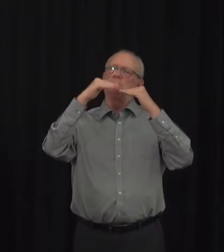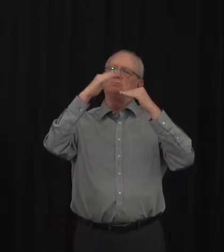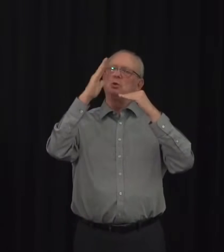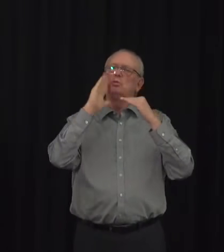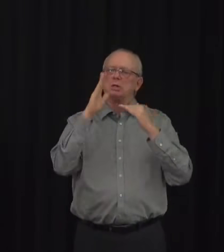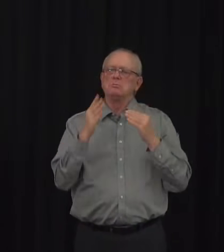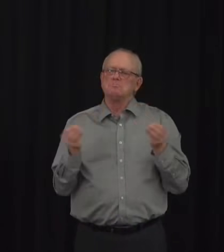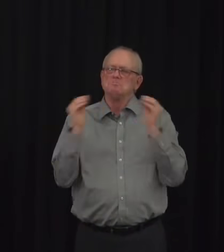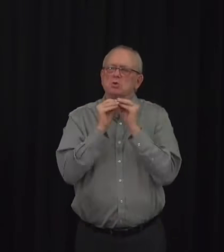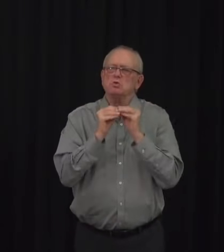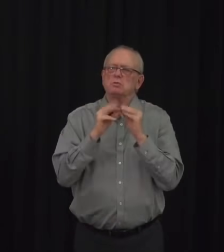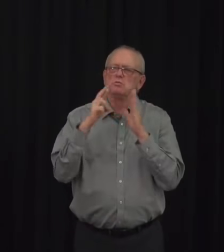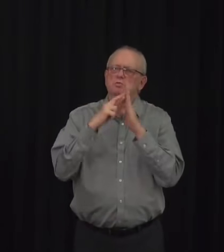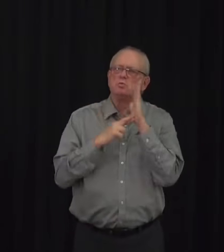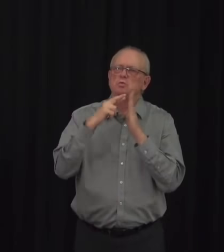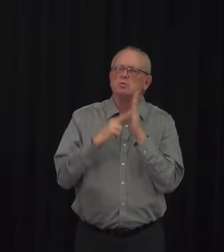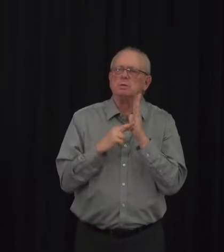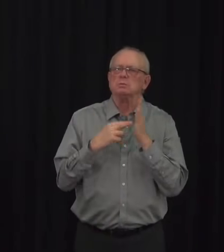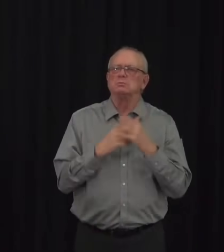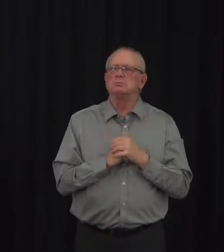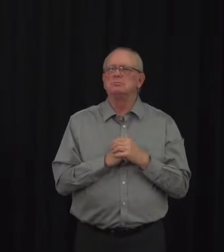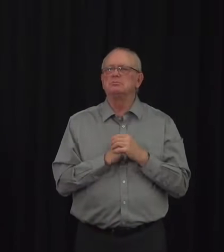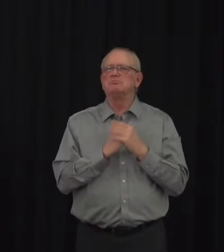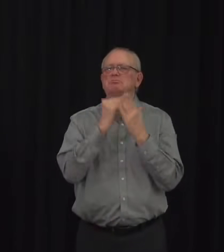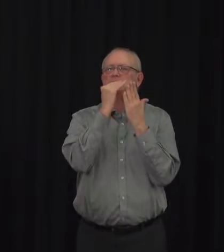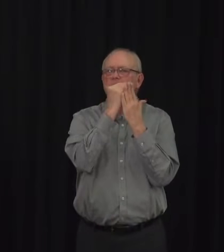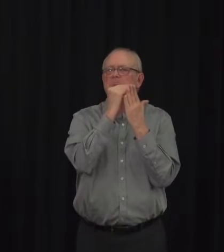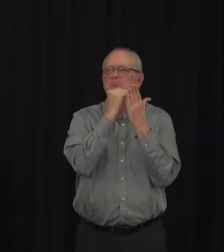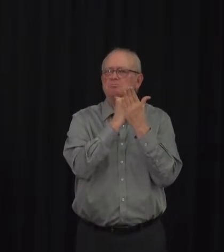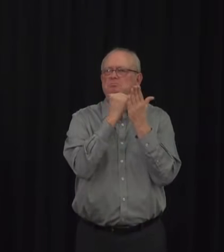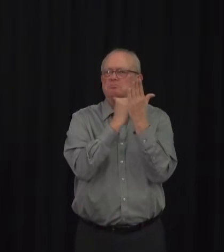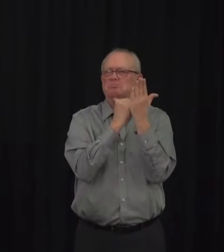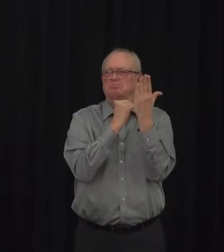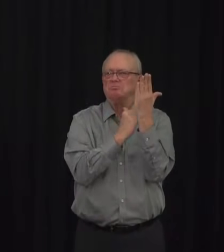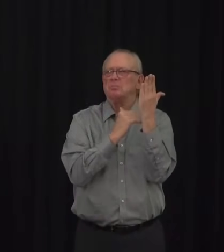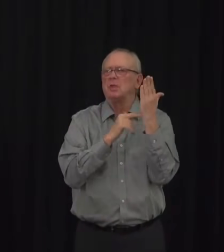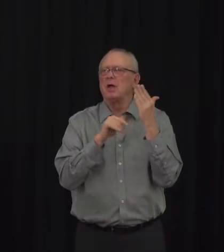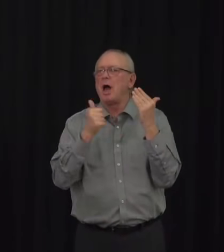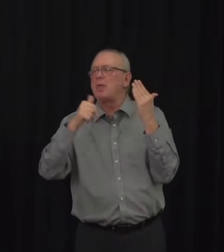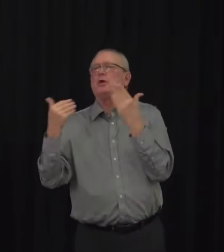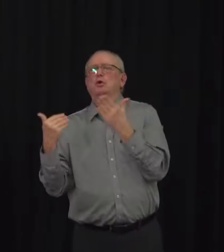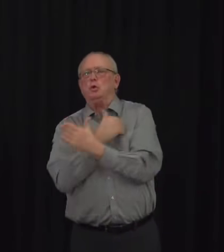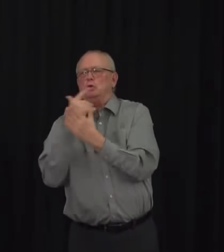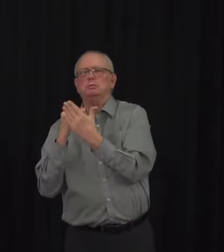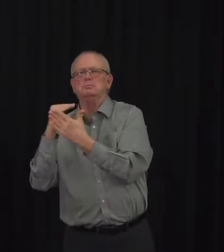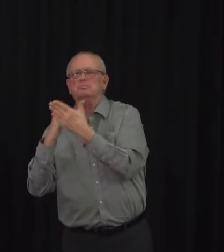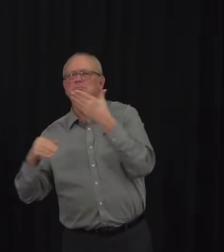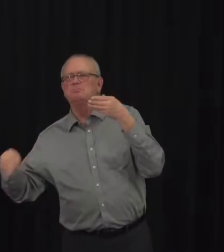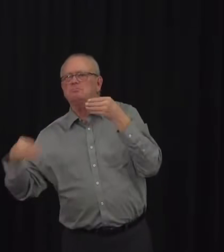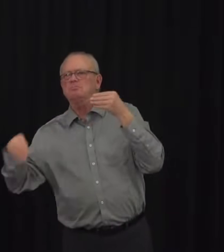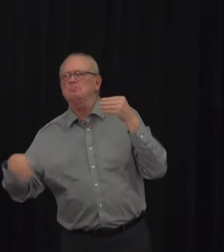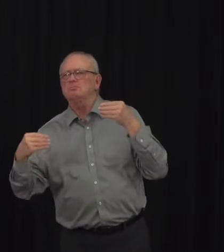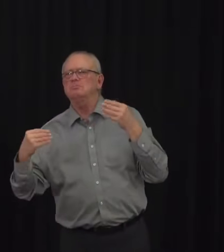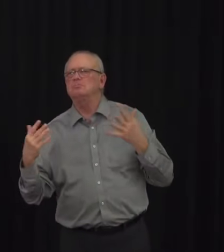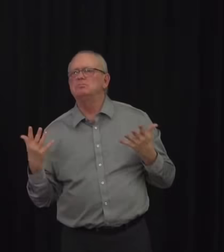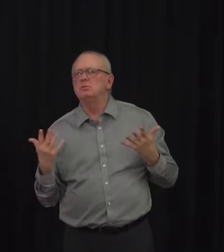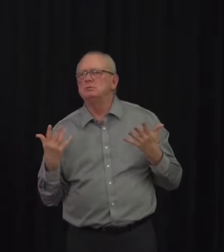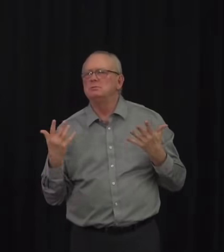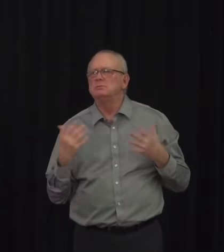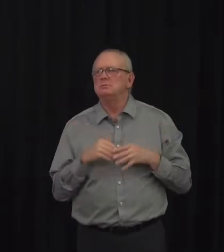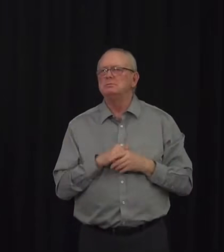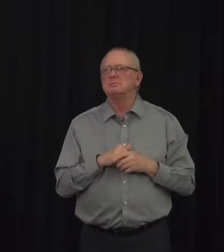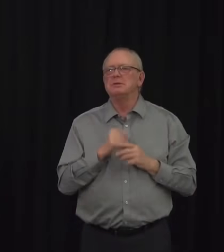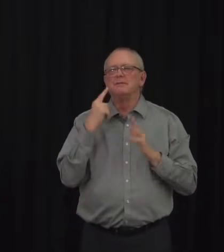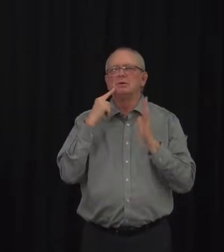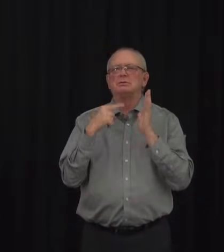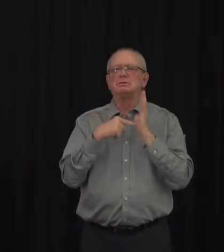cannot expect. We've had some previous triggers that seem to have come and gone without new restrictions introduced, like passing that threshold of 50% of